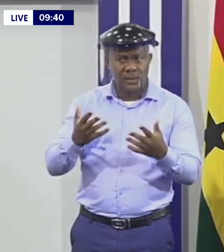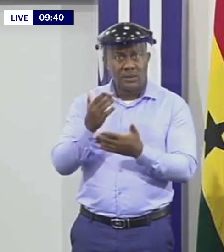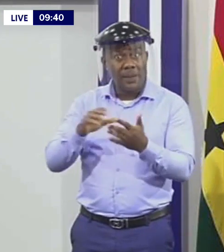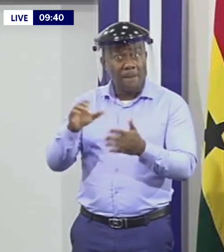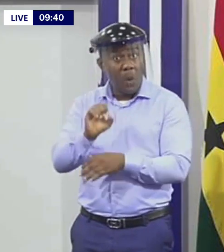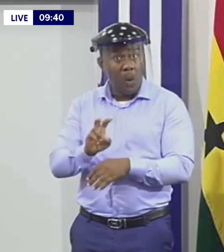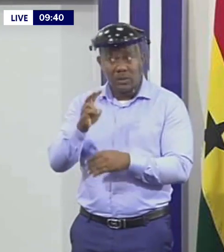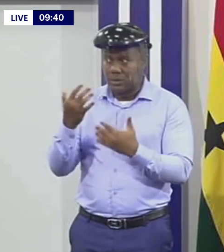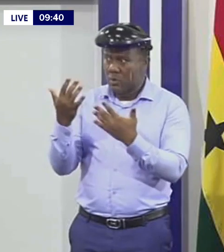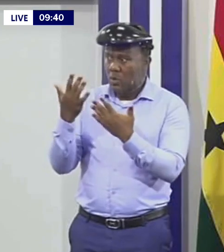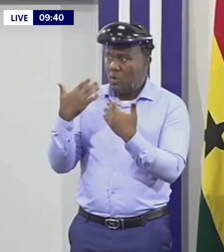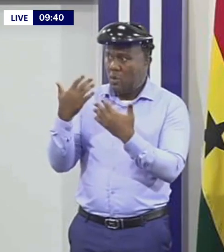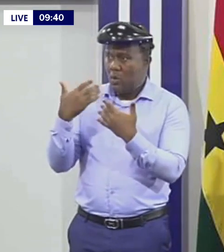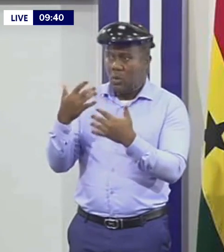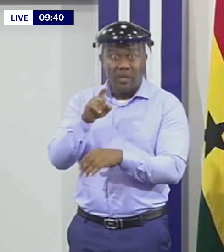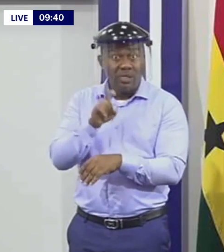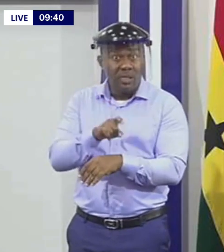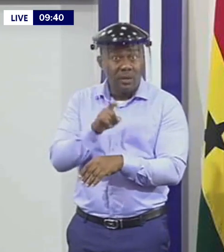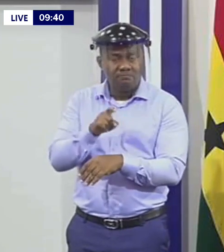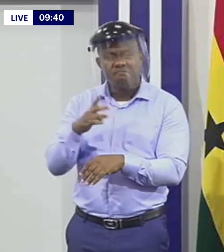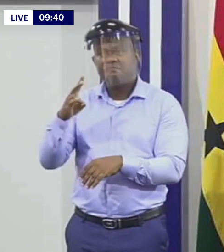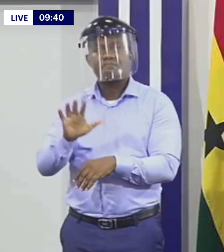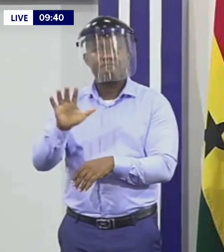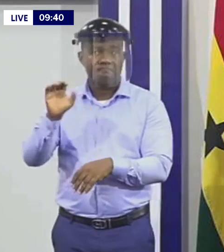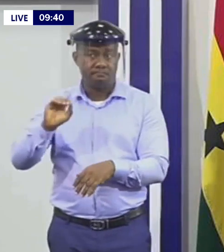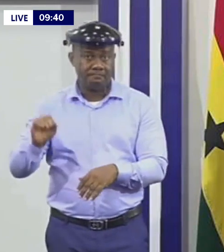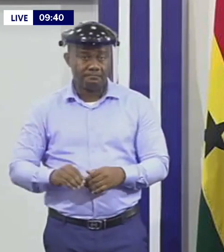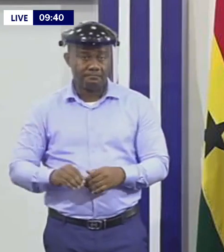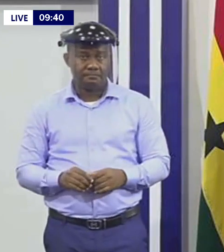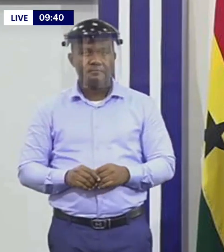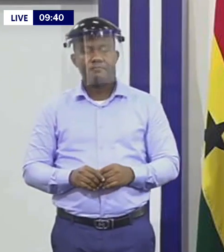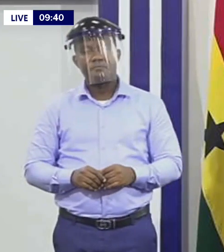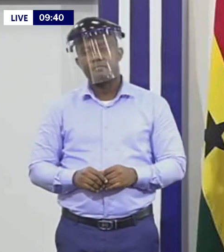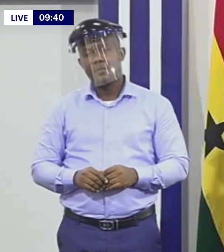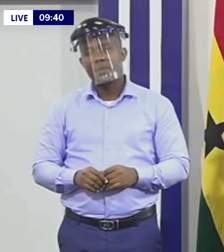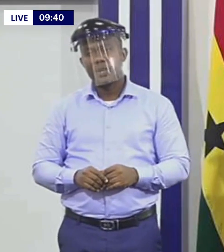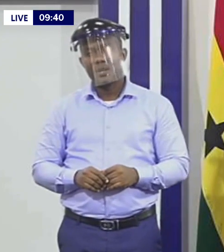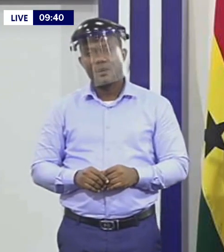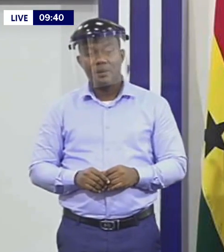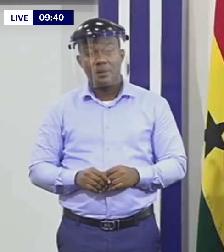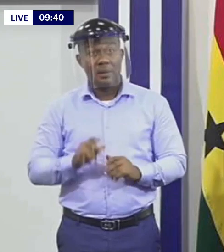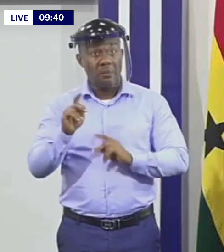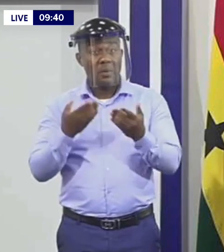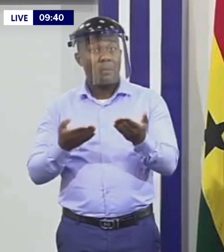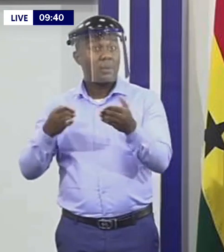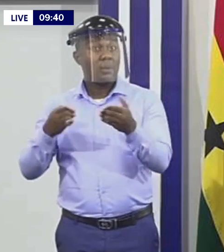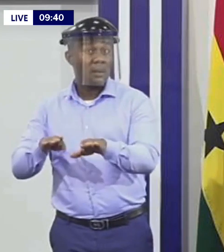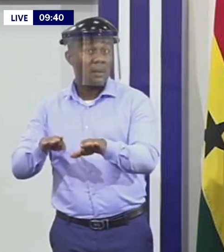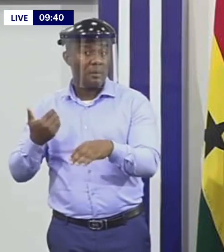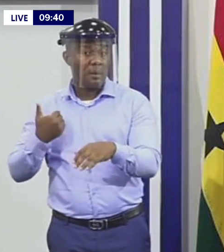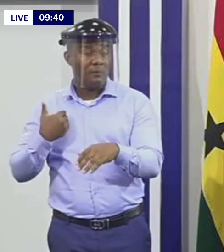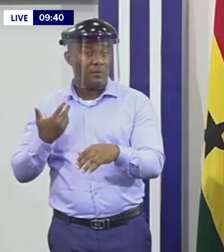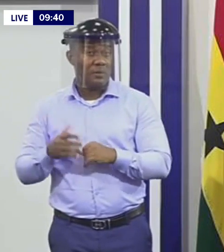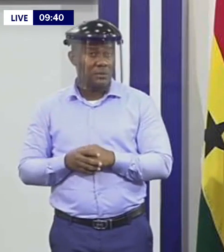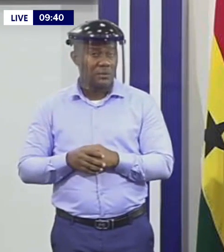oxygenation come to about 75%. With regards to comorbidity and deaths, the overall